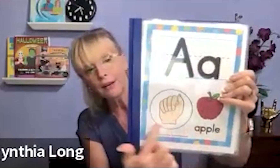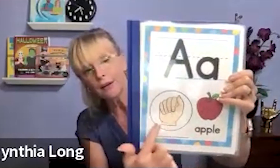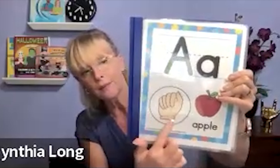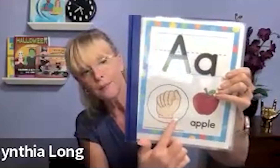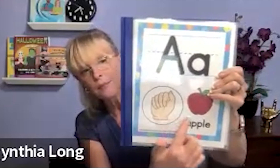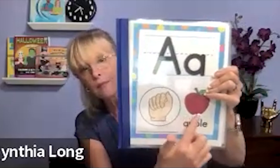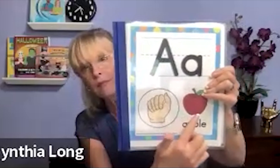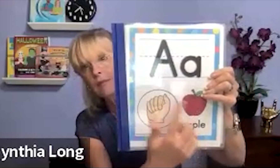here.